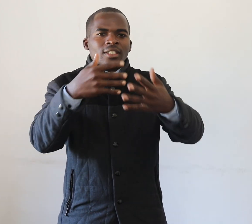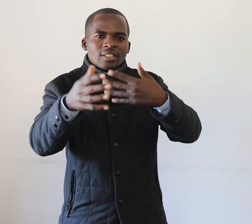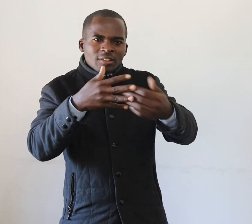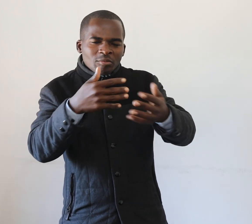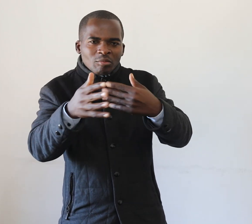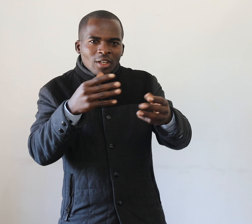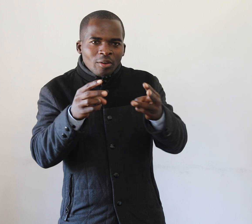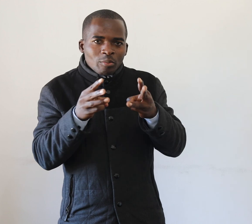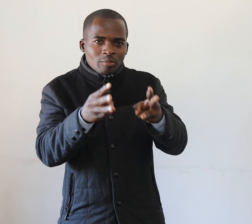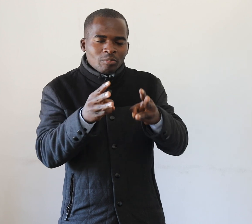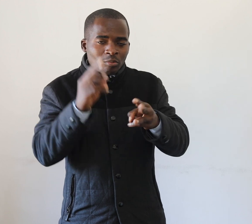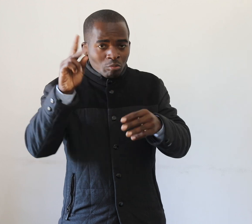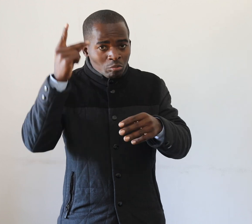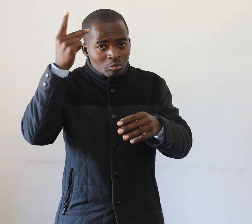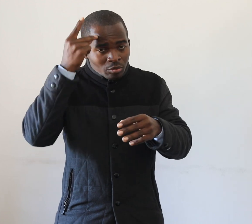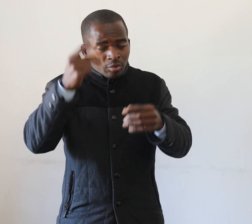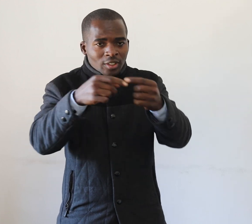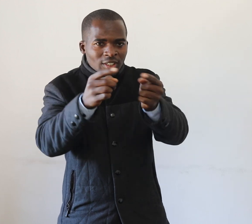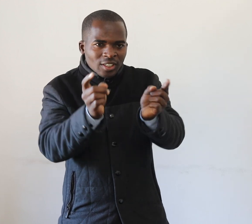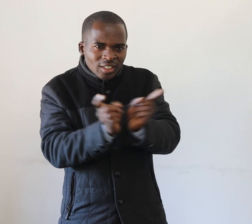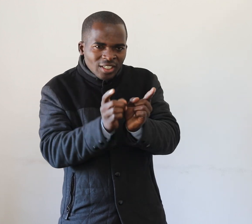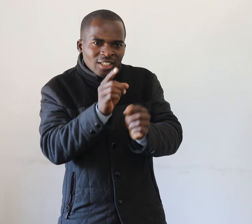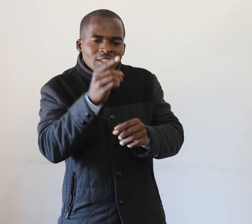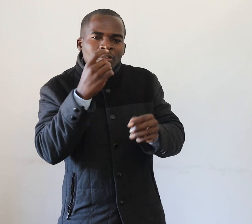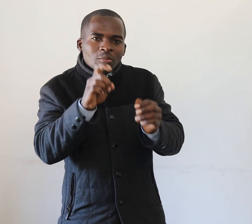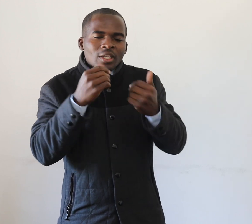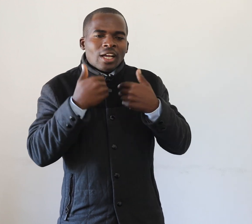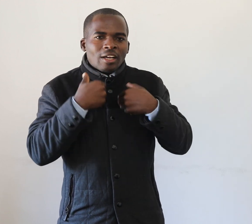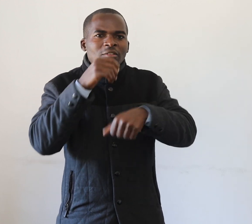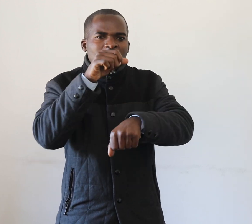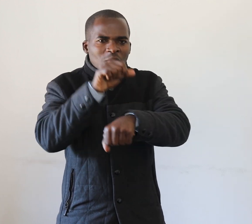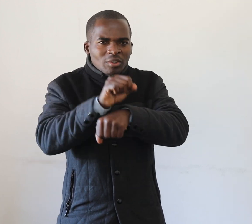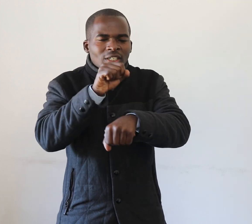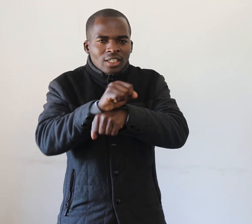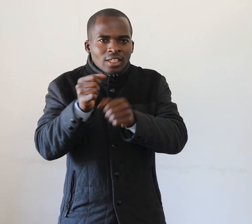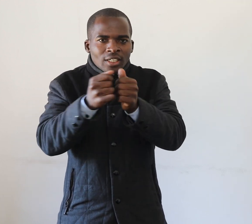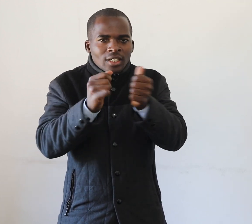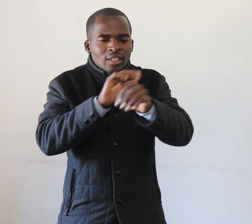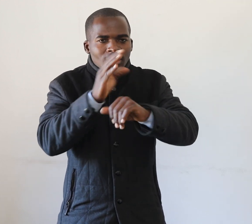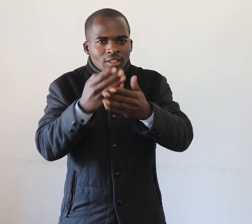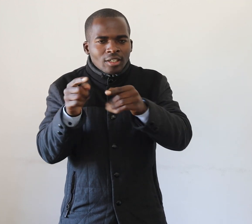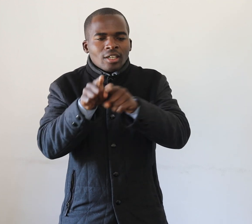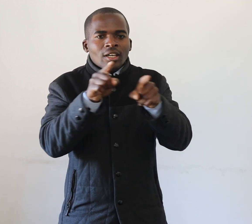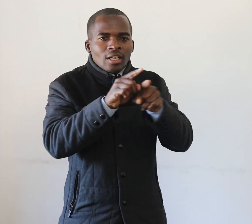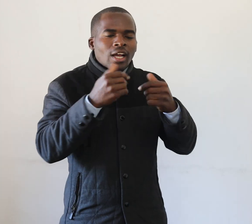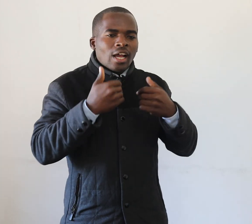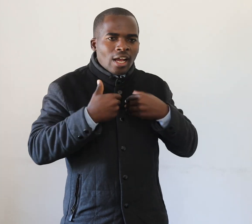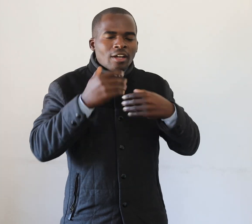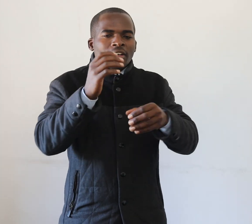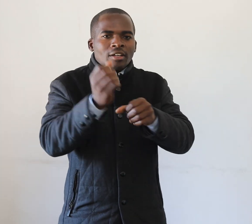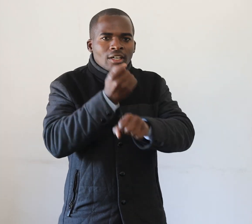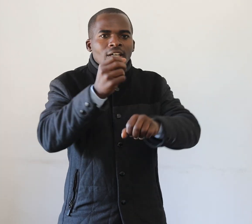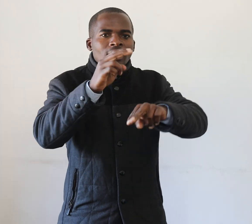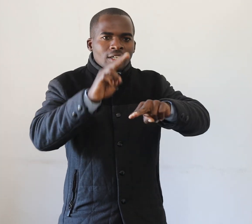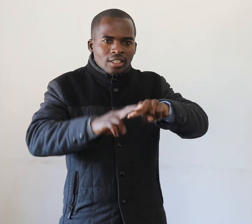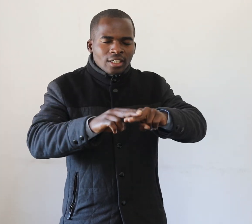the party must match its list to the number of reserved seats it has obtained in each category.